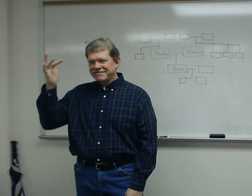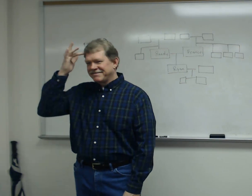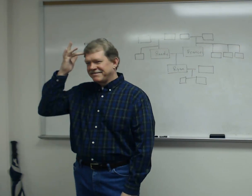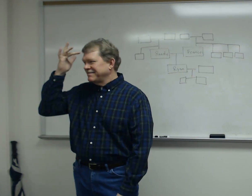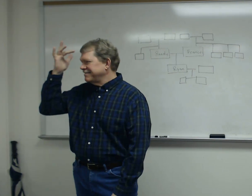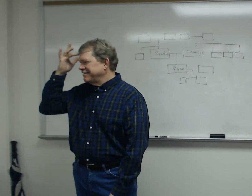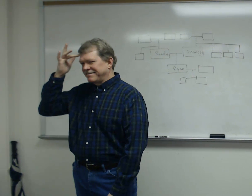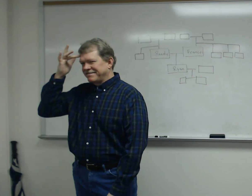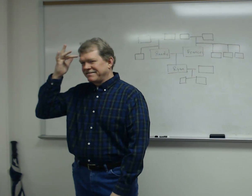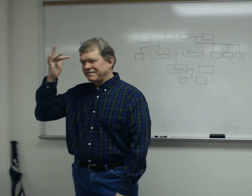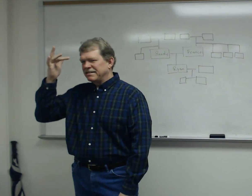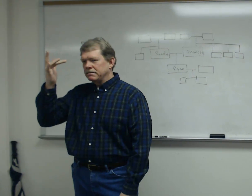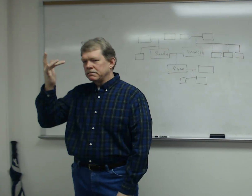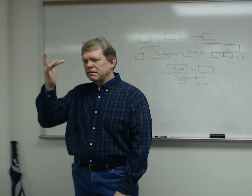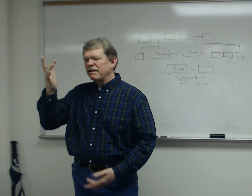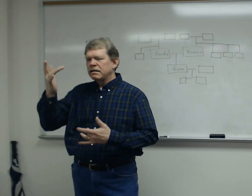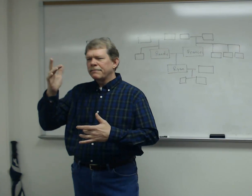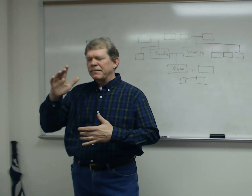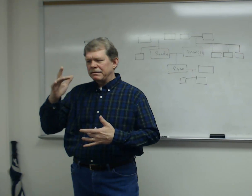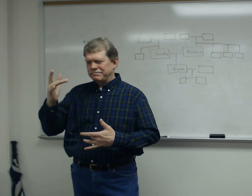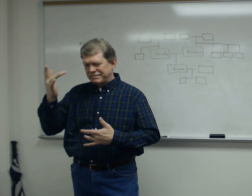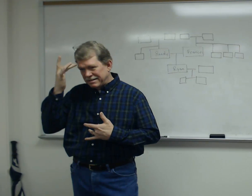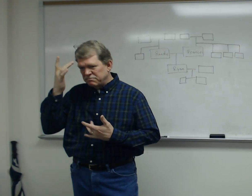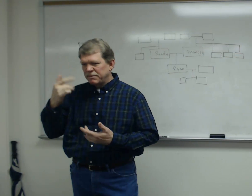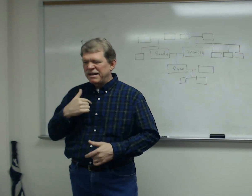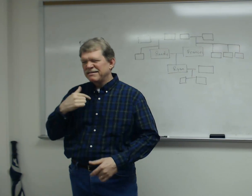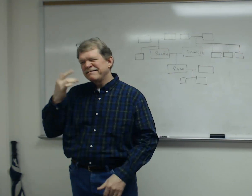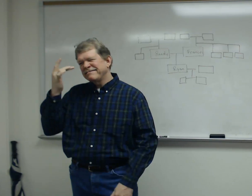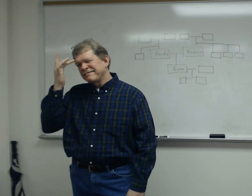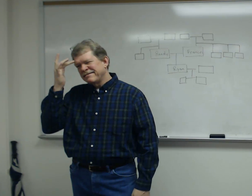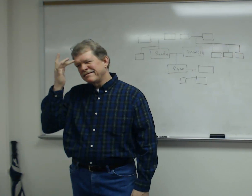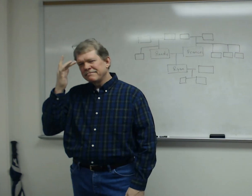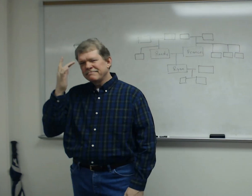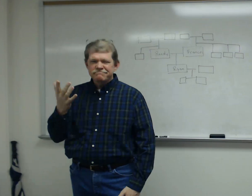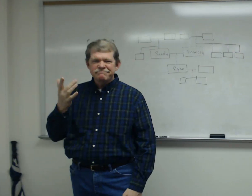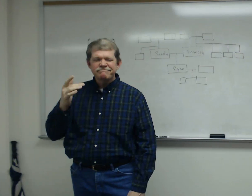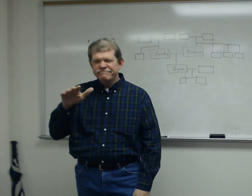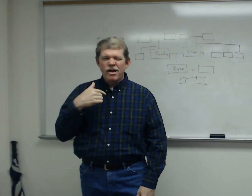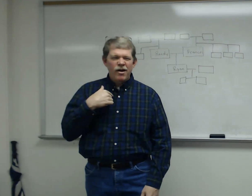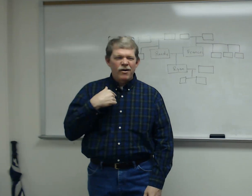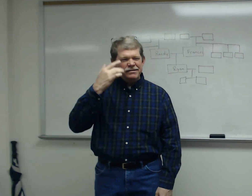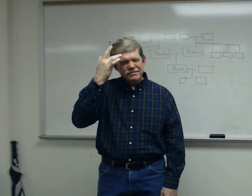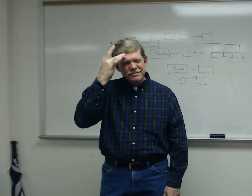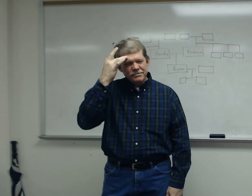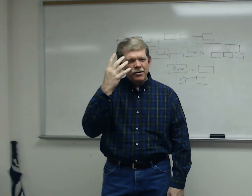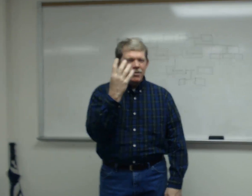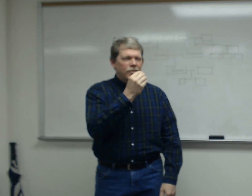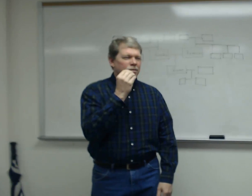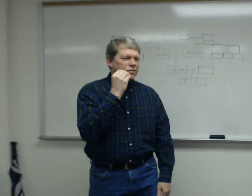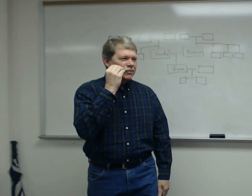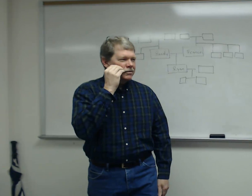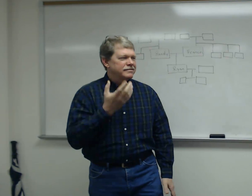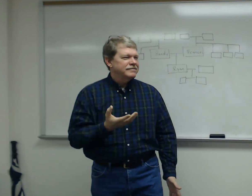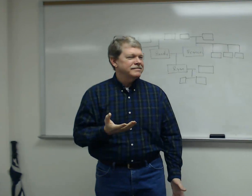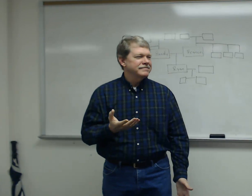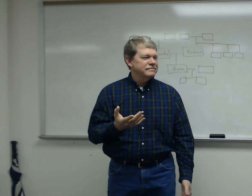forehead and chest, or one hand. As in head. It can be either way. Depends on how you feel. I'm sick. I'm